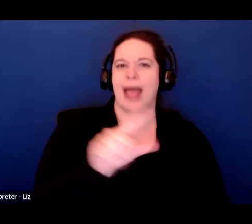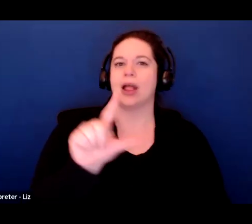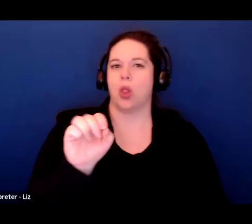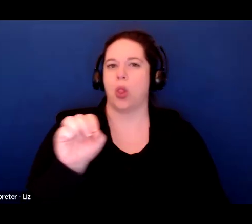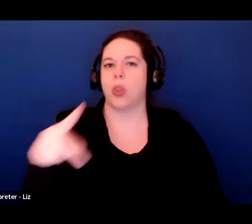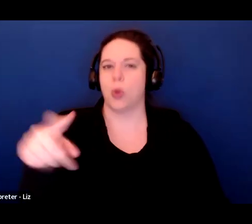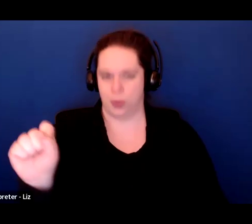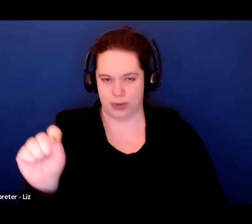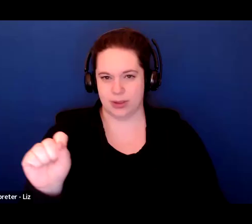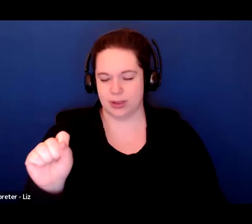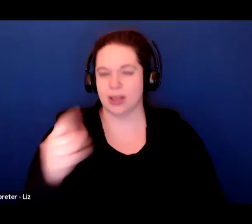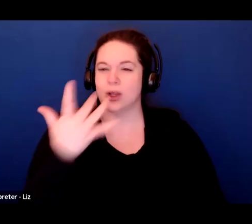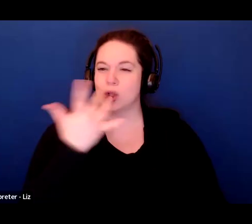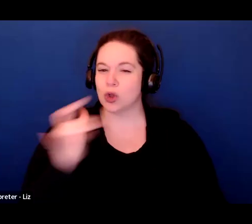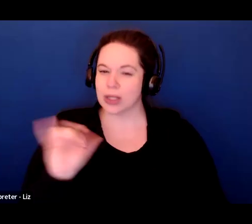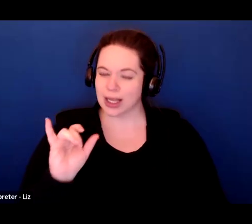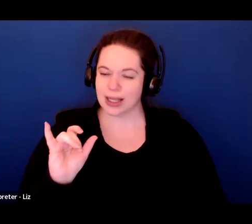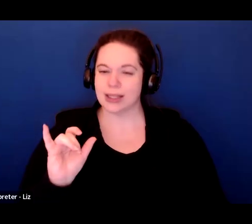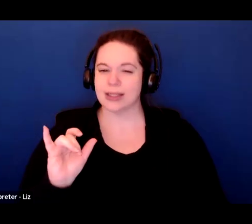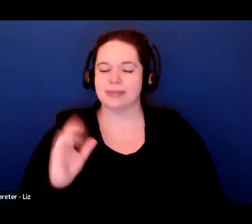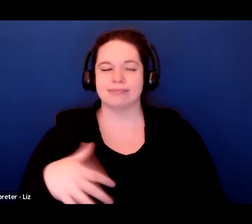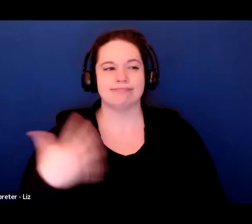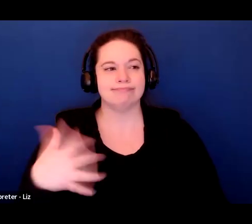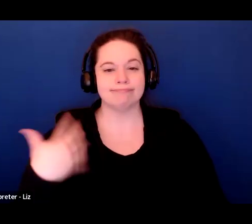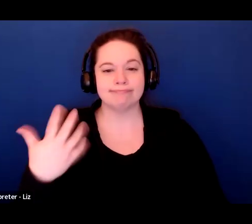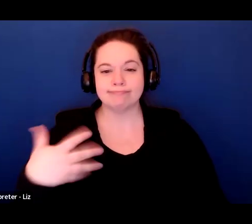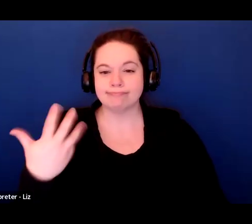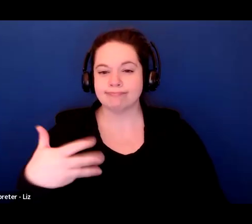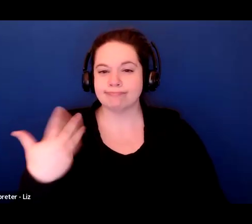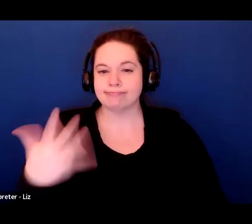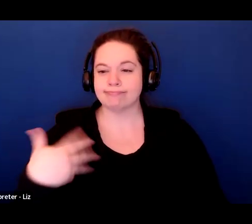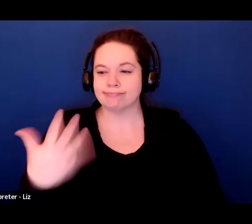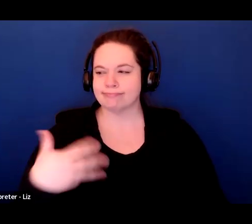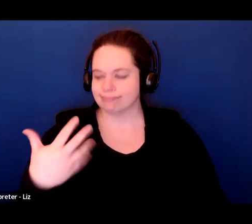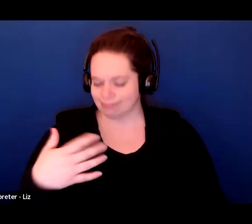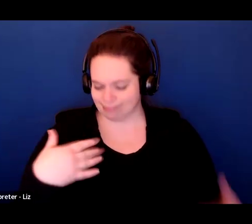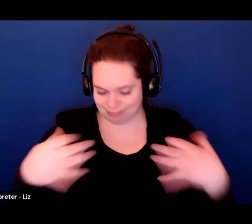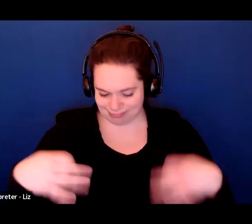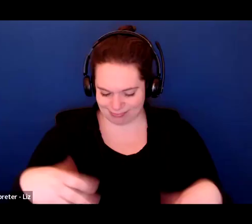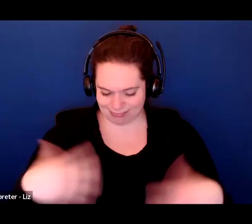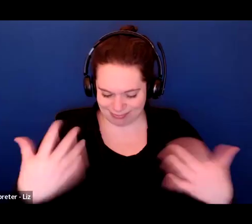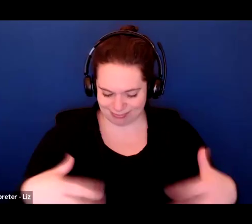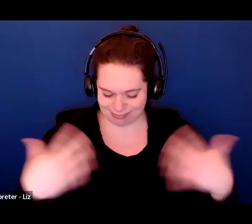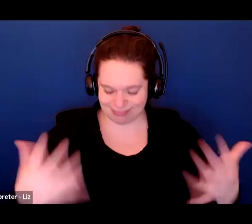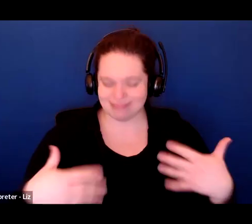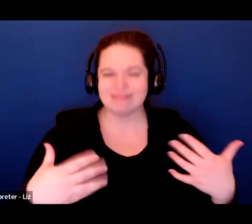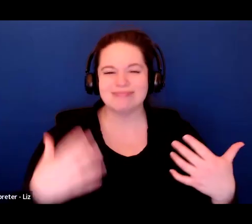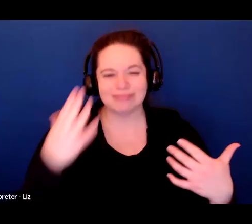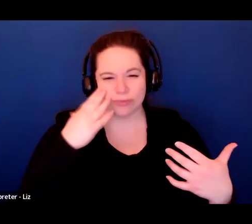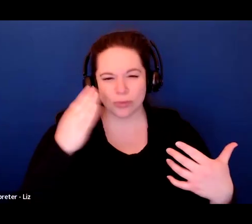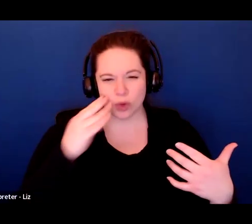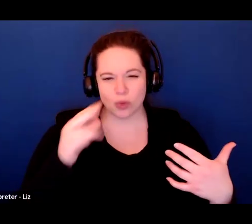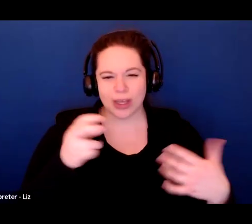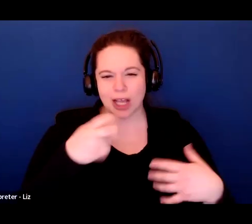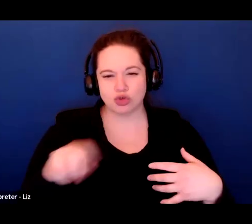they're a piece like a piece of I don't even know what to call it. It's like the same thing like a transfer